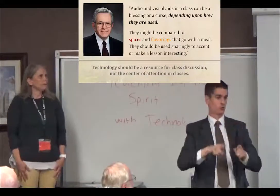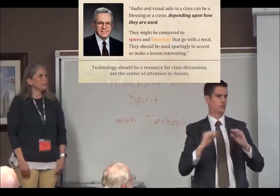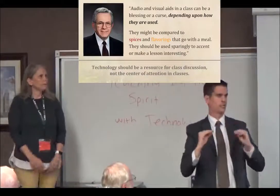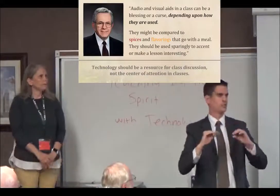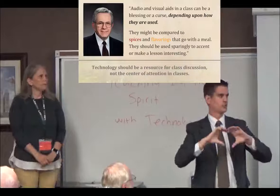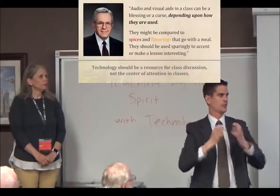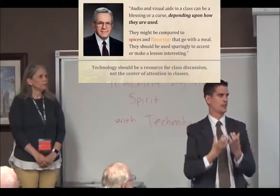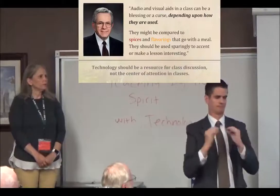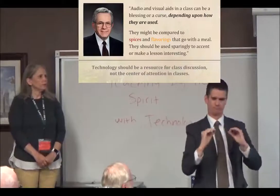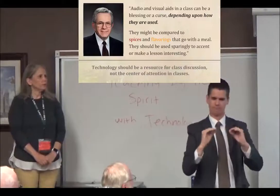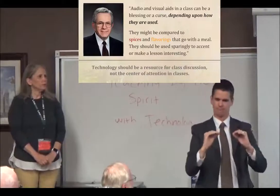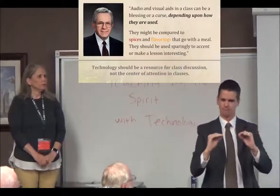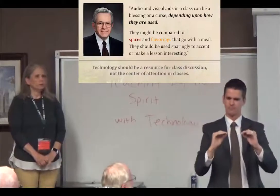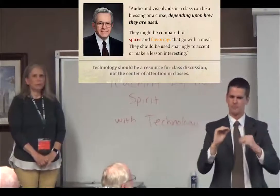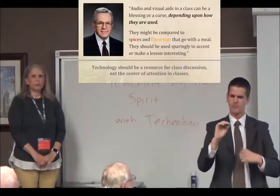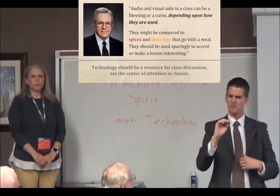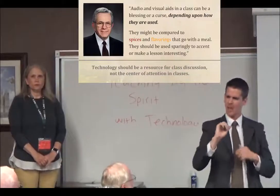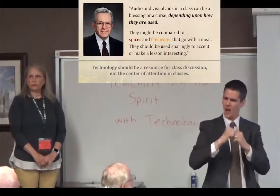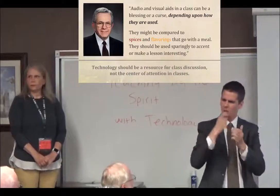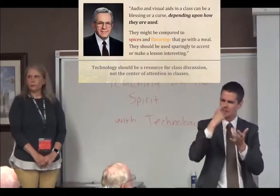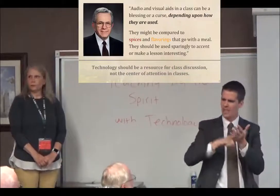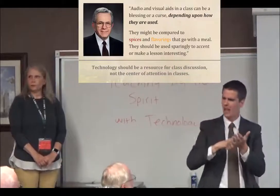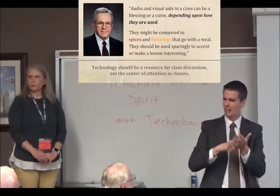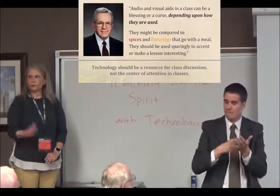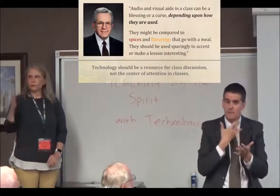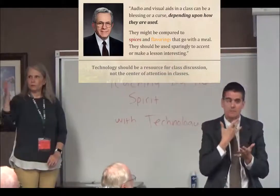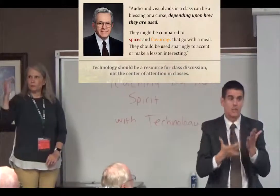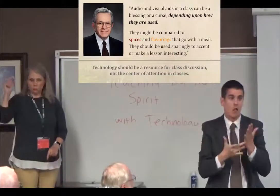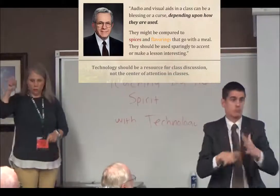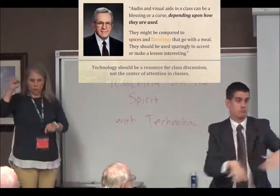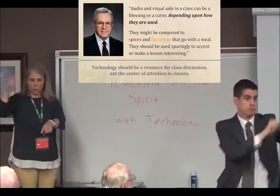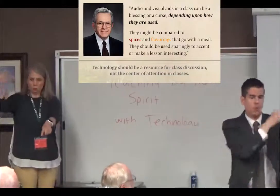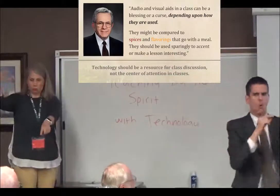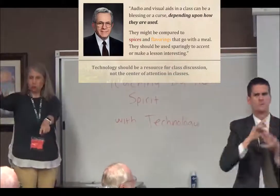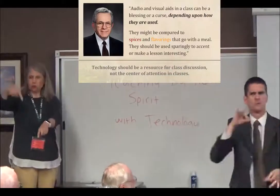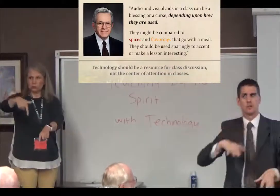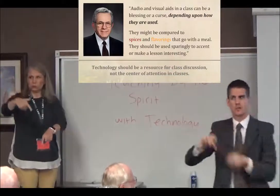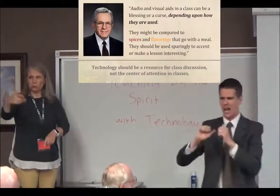How can we tell when you're teaching a class? How do you notice?